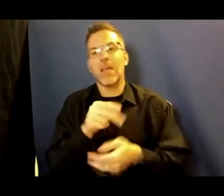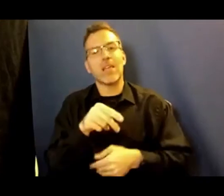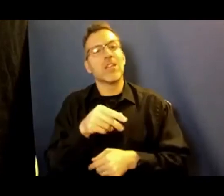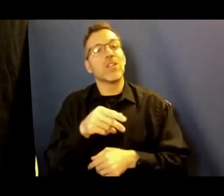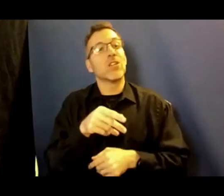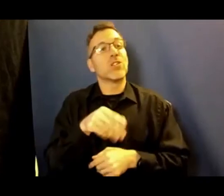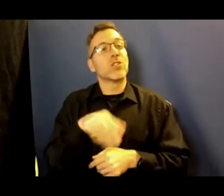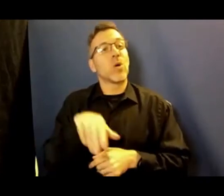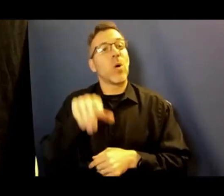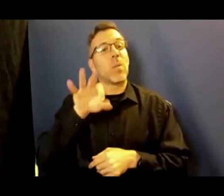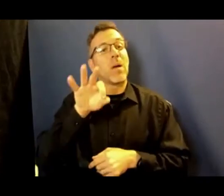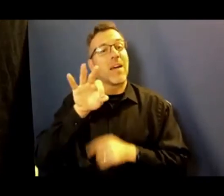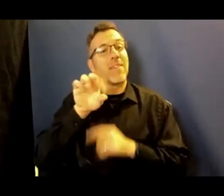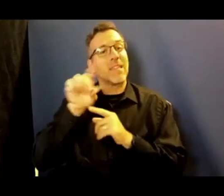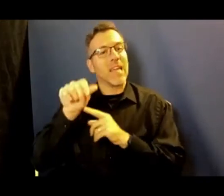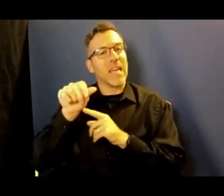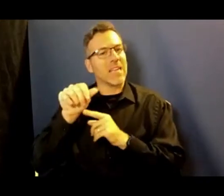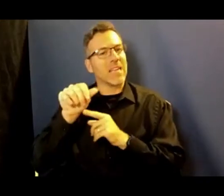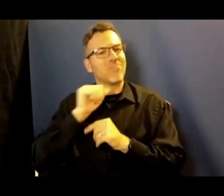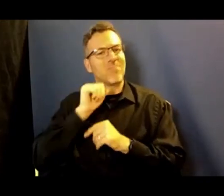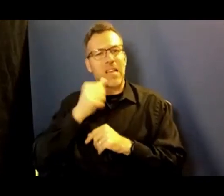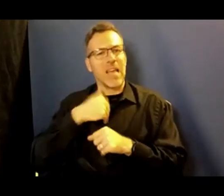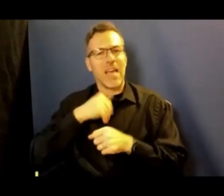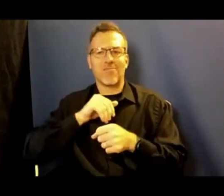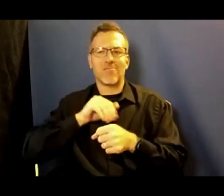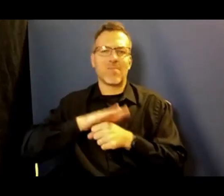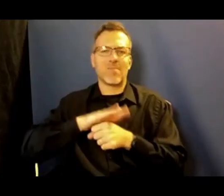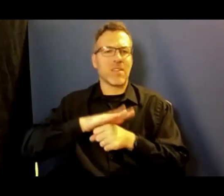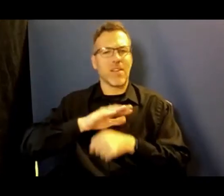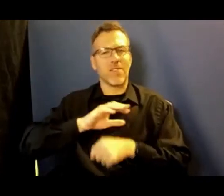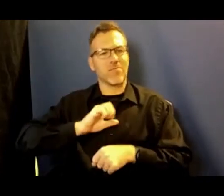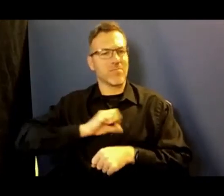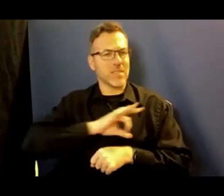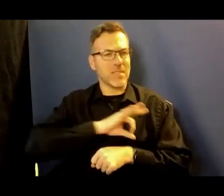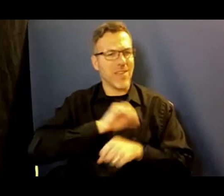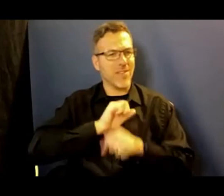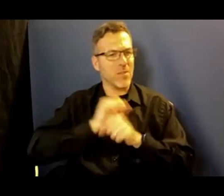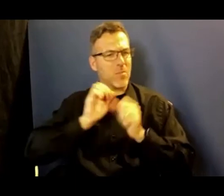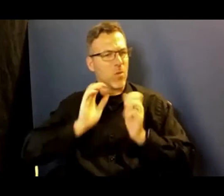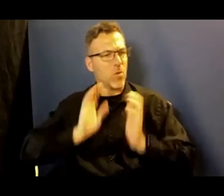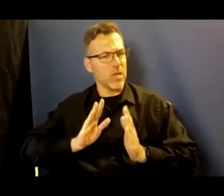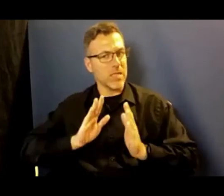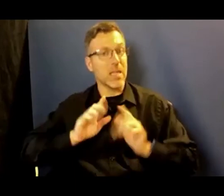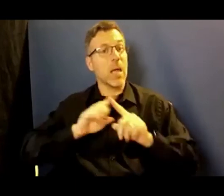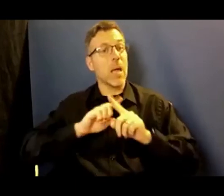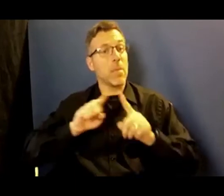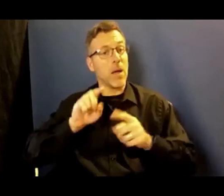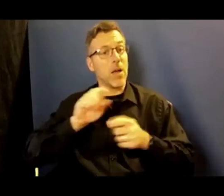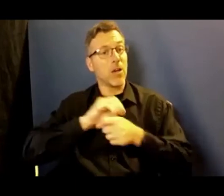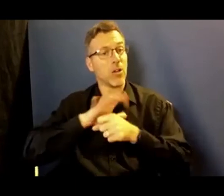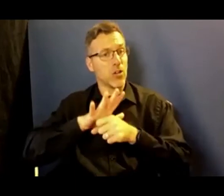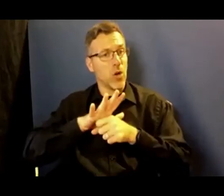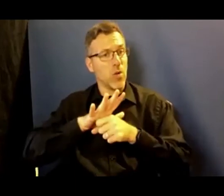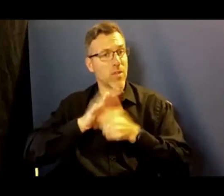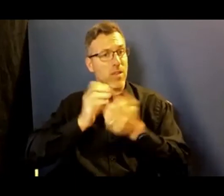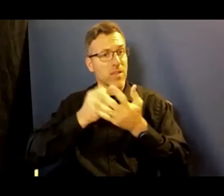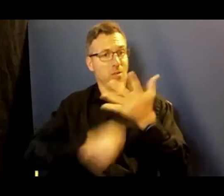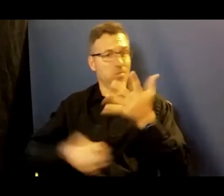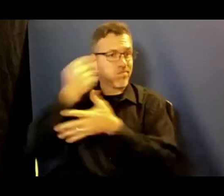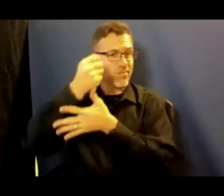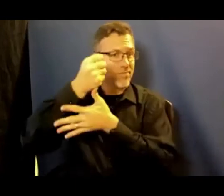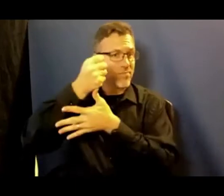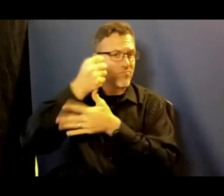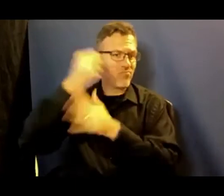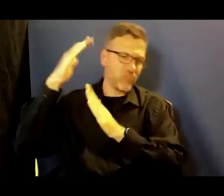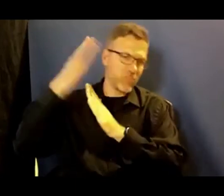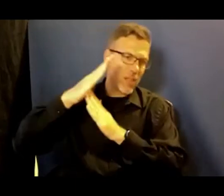that were focused on that review. And COVID changed that. It became a priority. All other things were dropped and this became the priority.